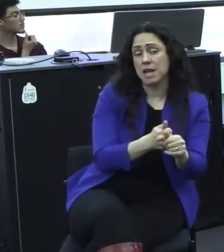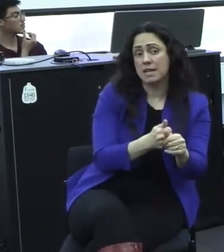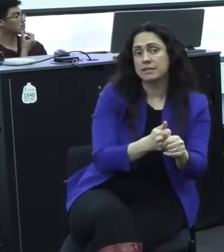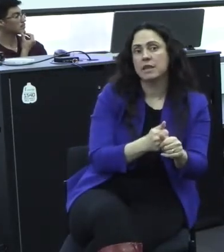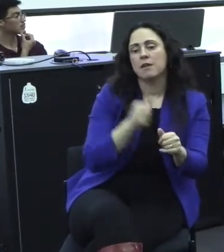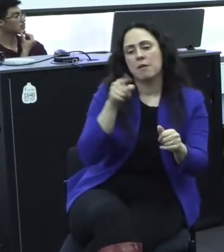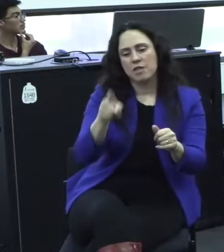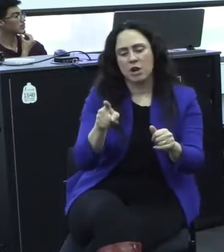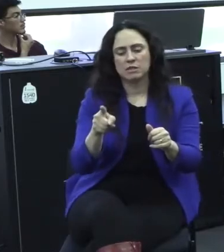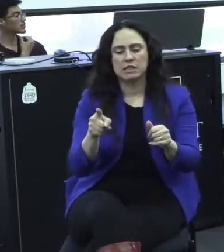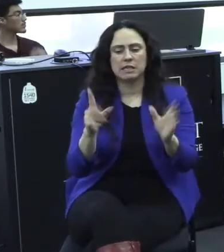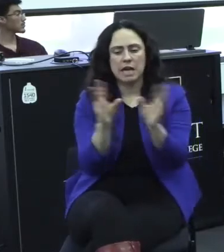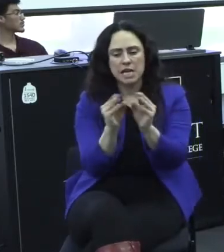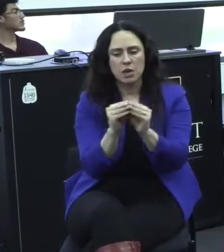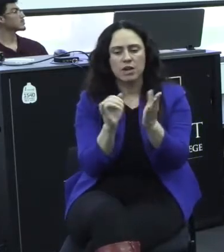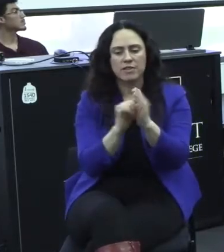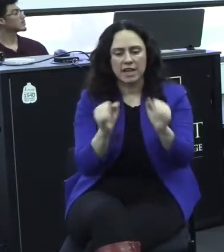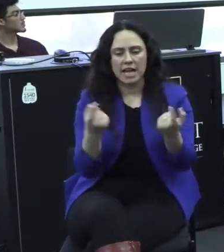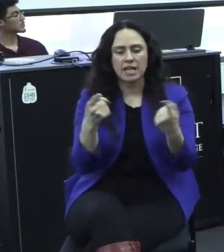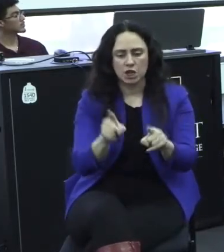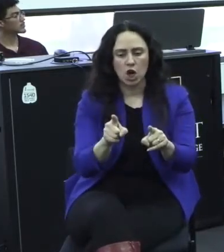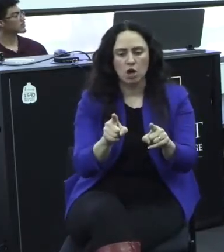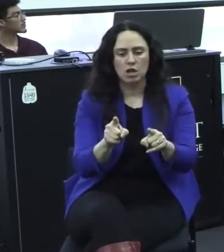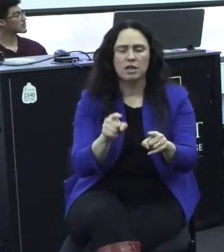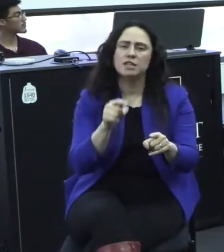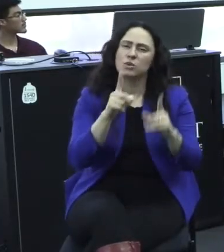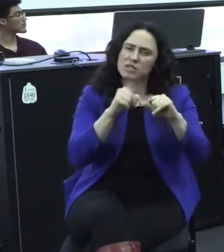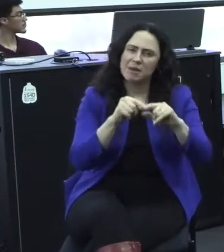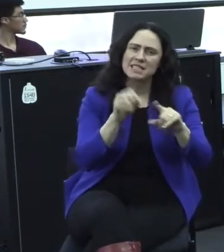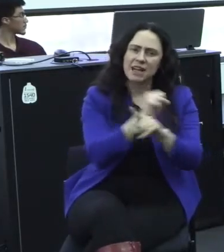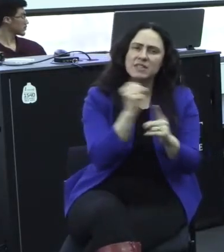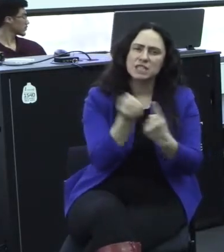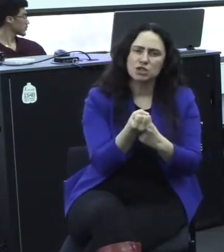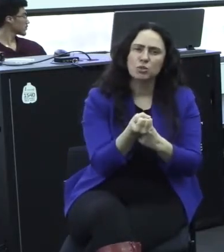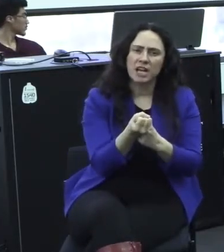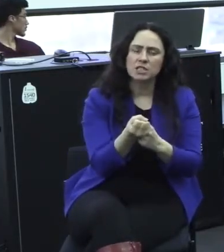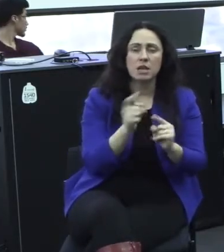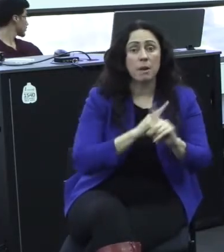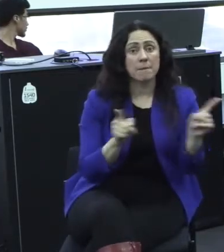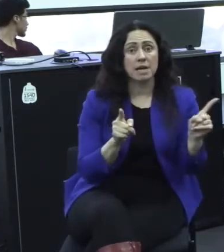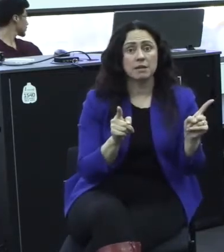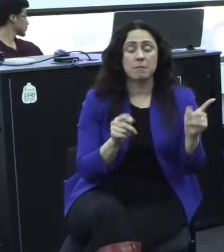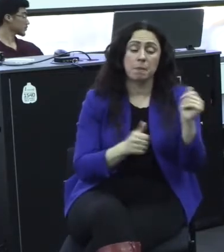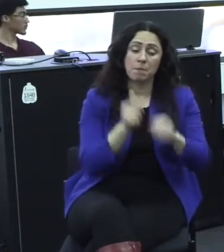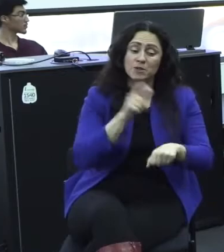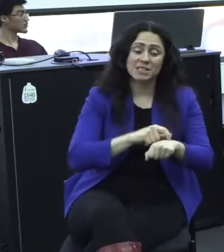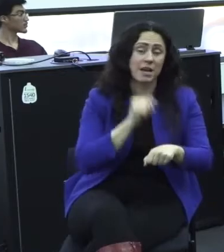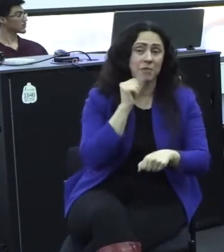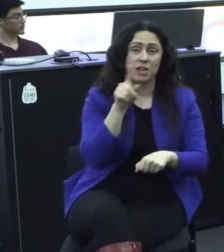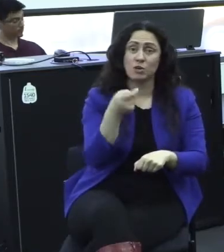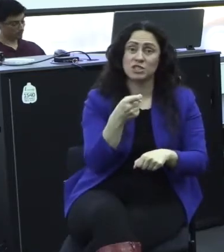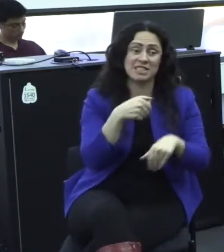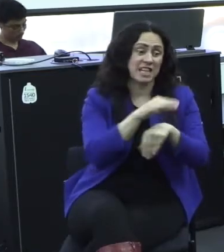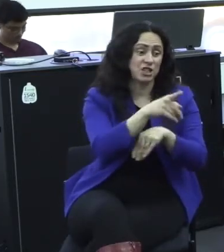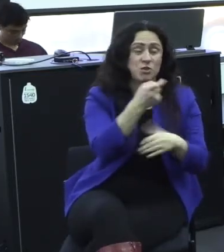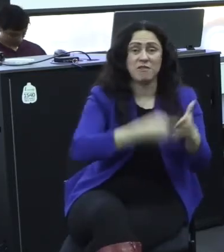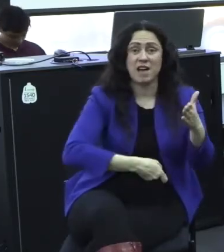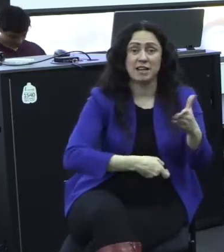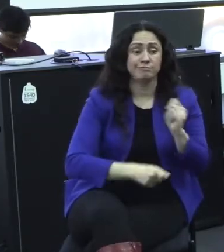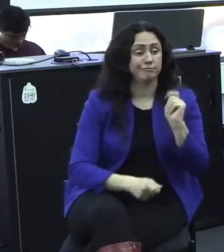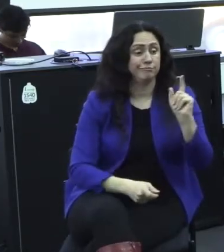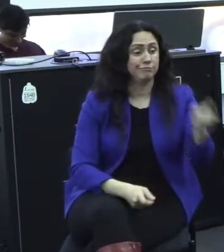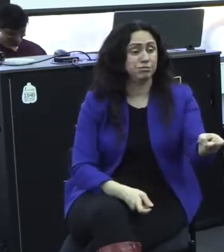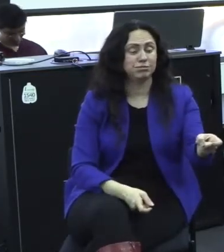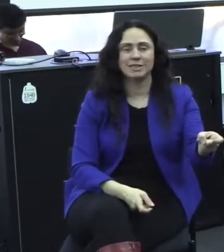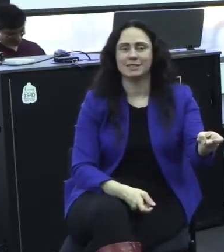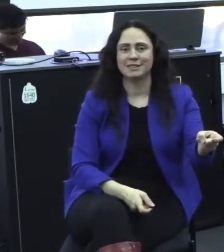can incur. And so it really kind of depends on the situation, but they usually don't just send you the fine.